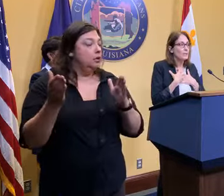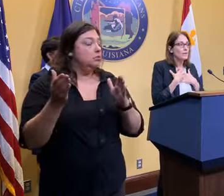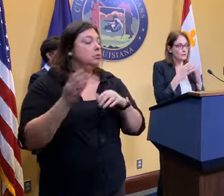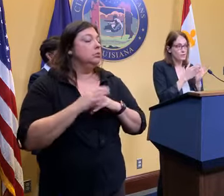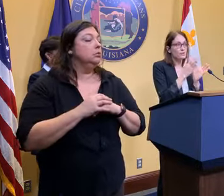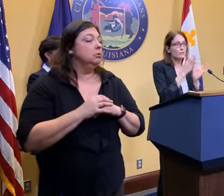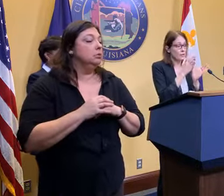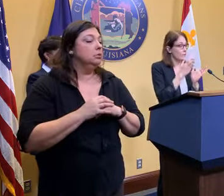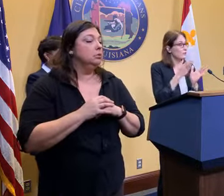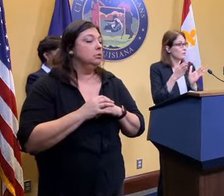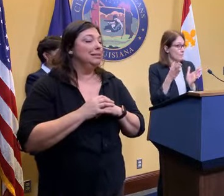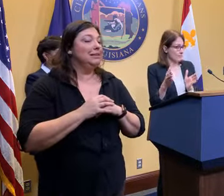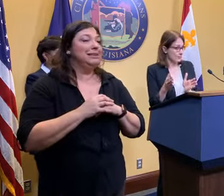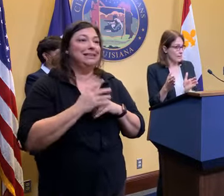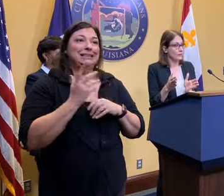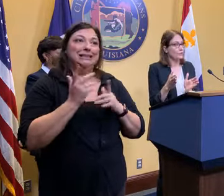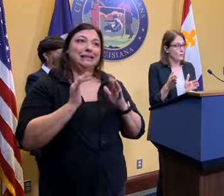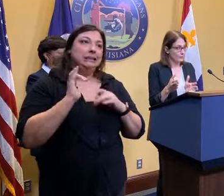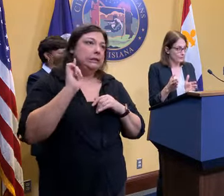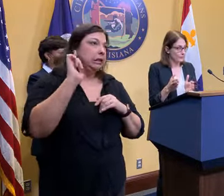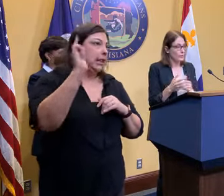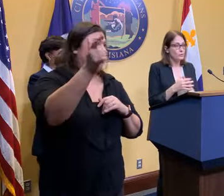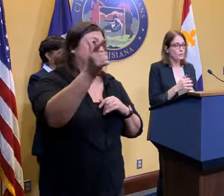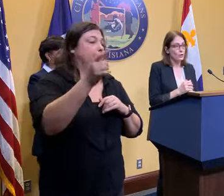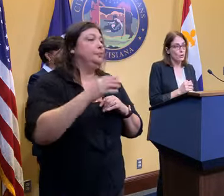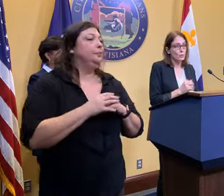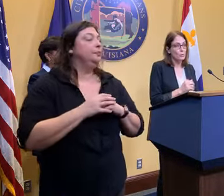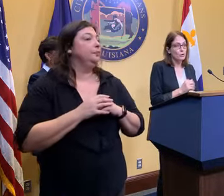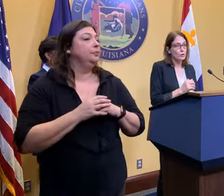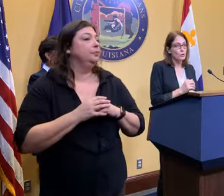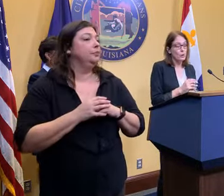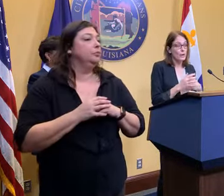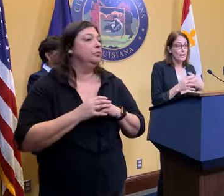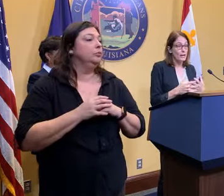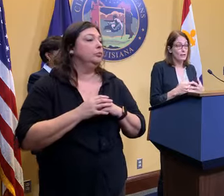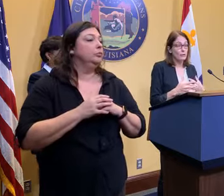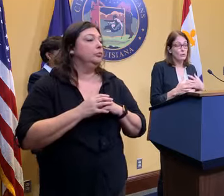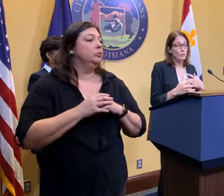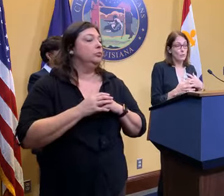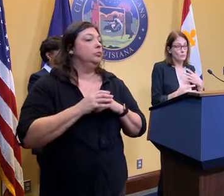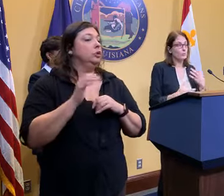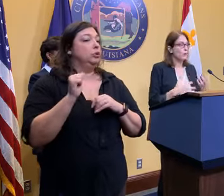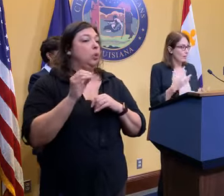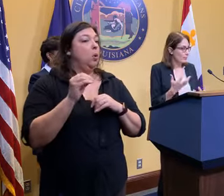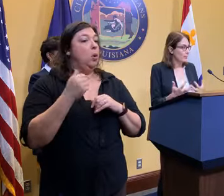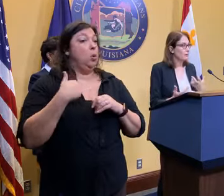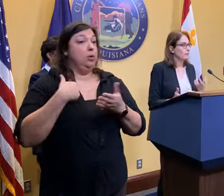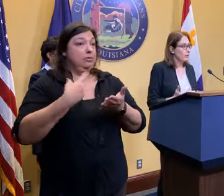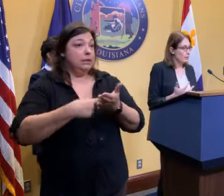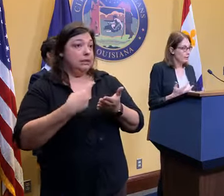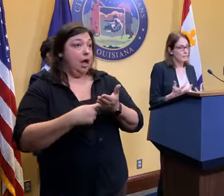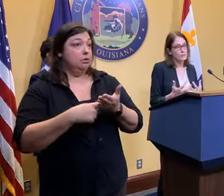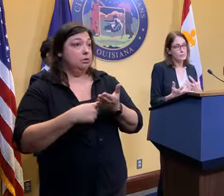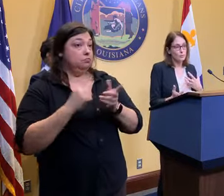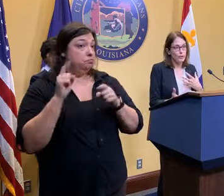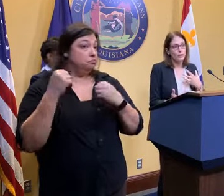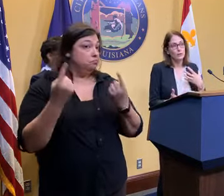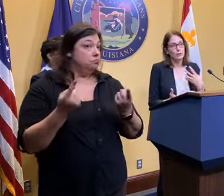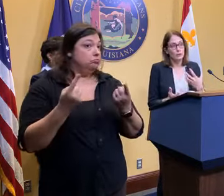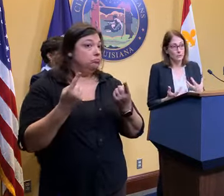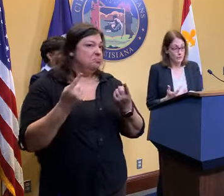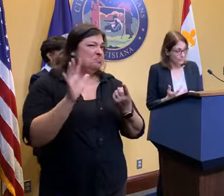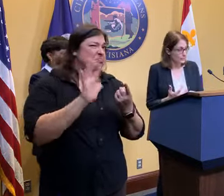for, is several steps down the road. So, again, what we've been talking about all along is a